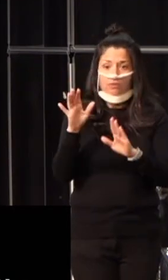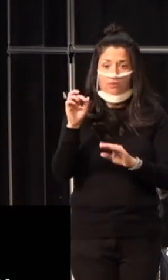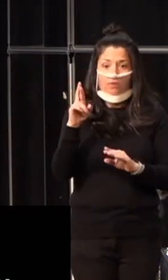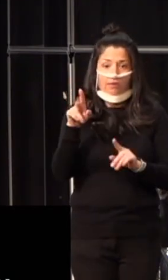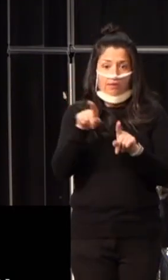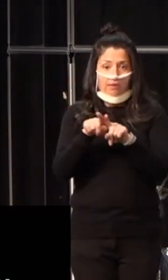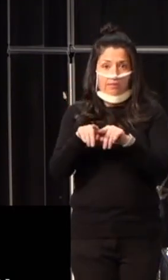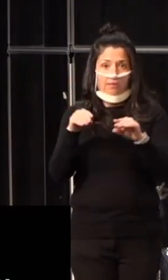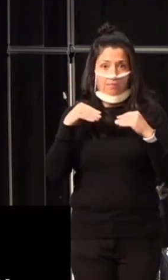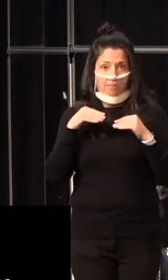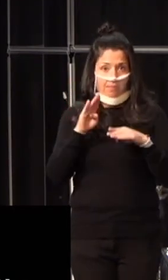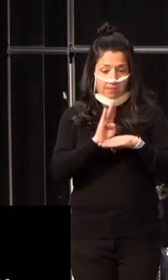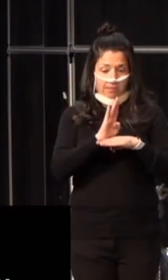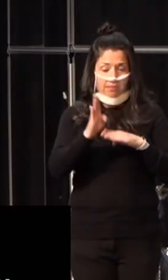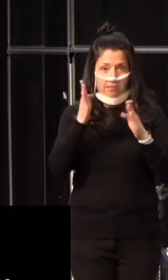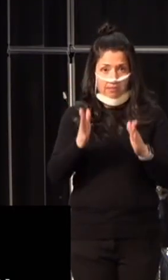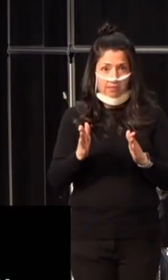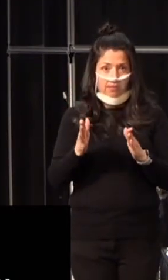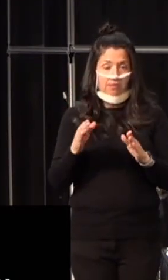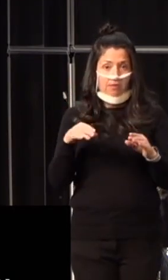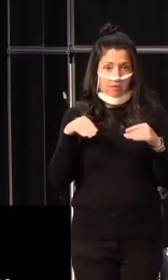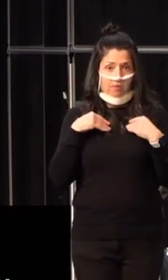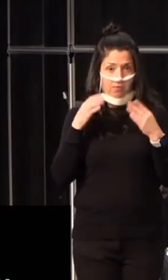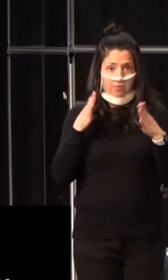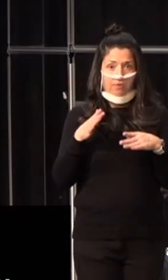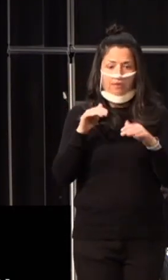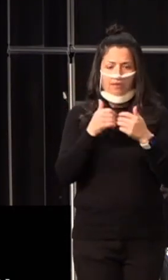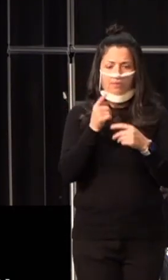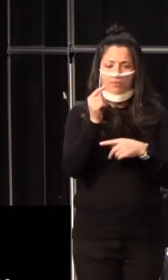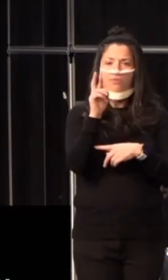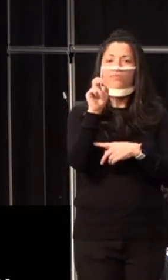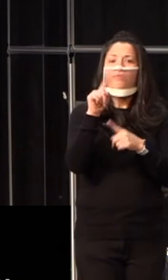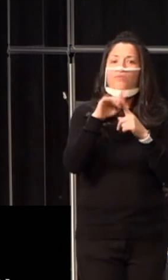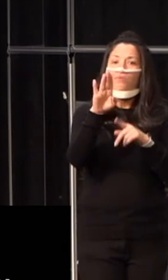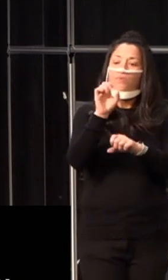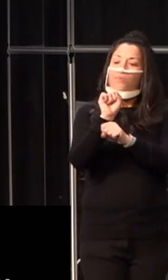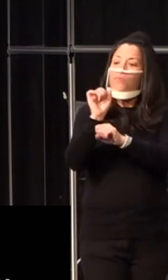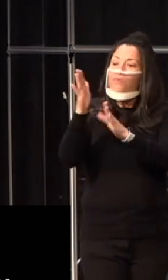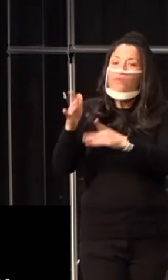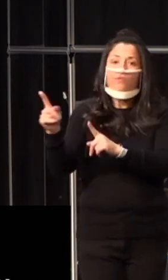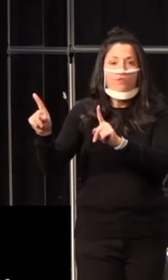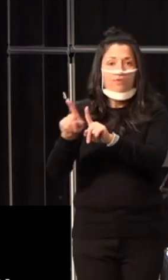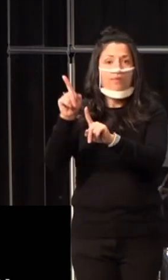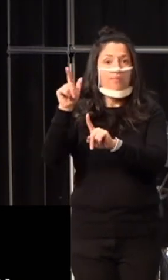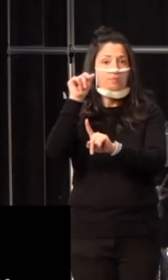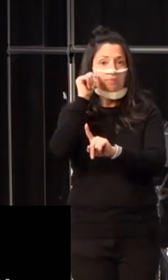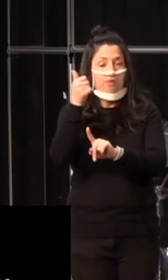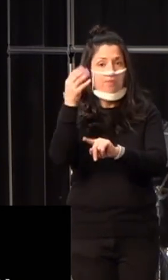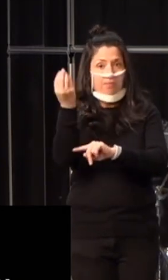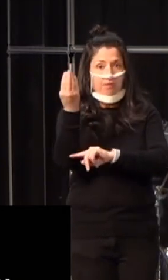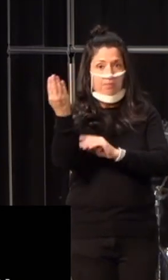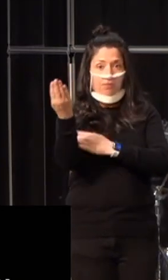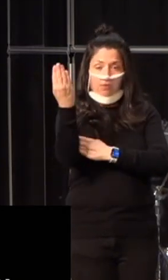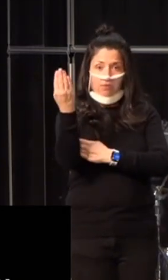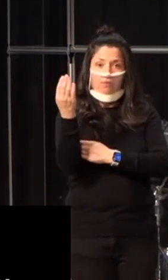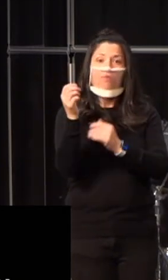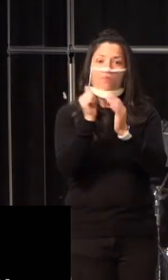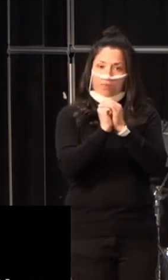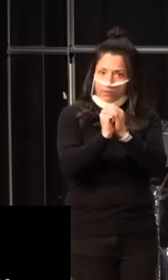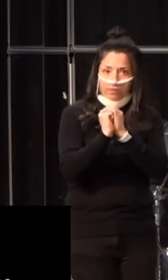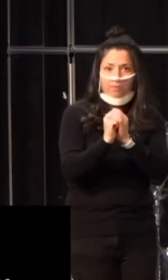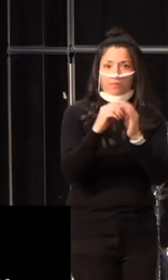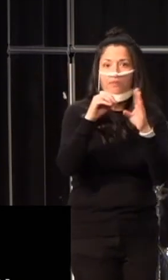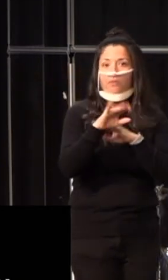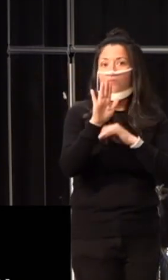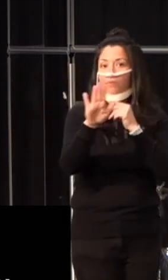business owner, how you treat your employees. As an employee, showing up tomorrow morning at work, worship.